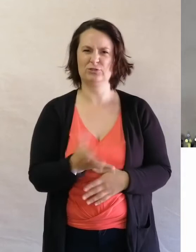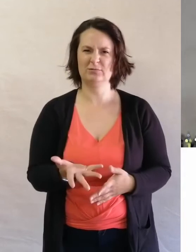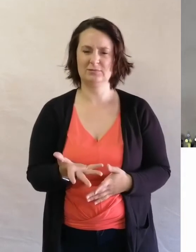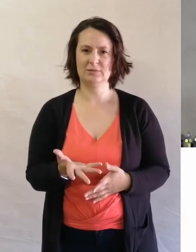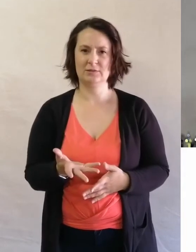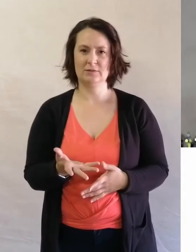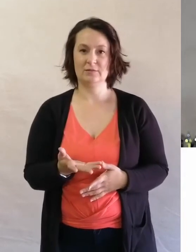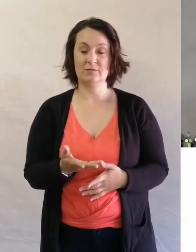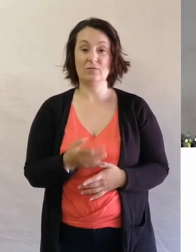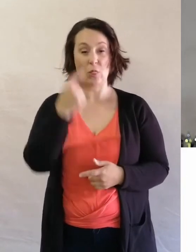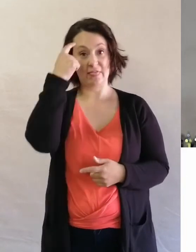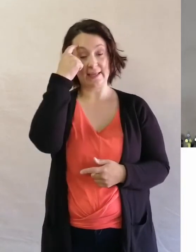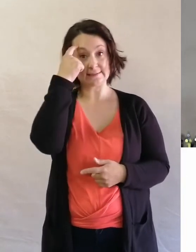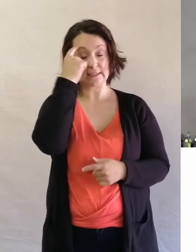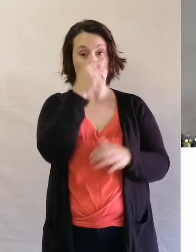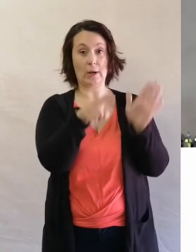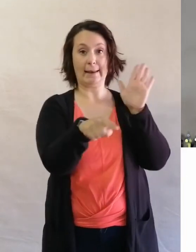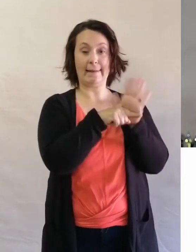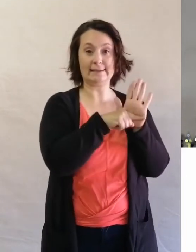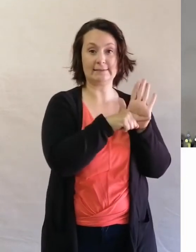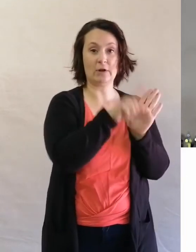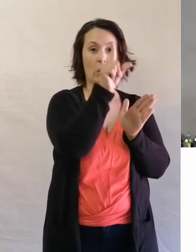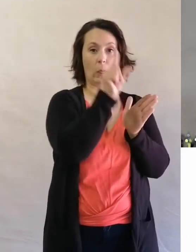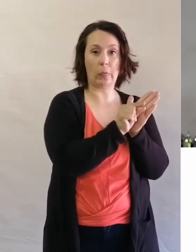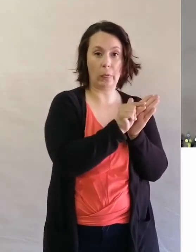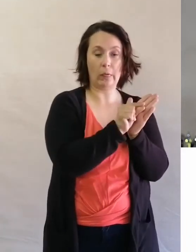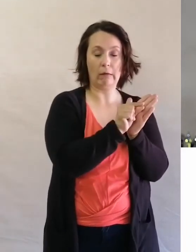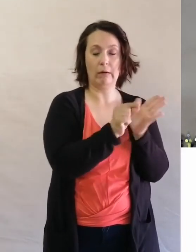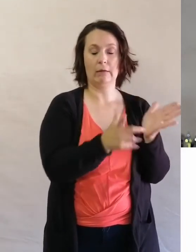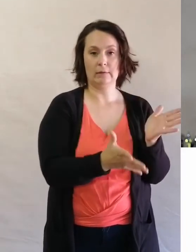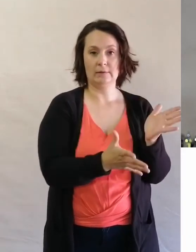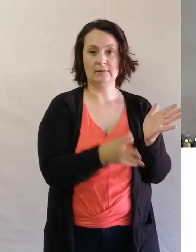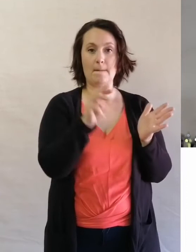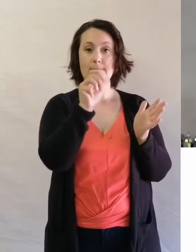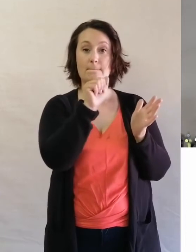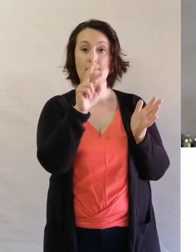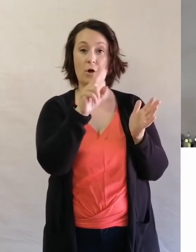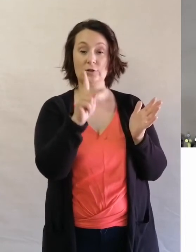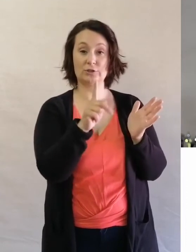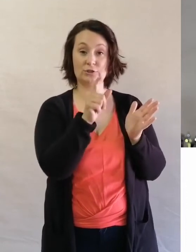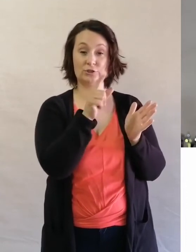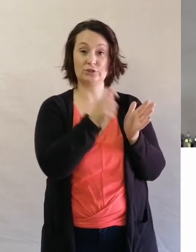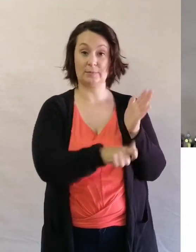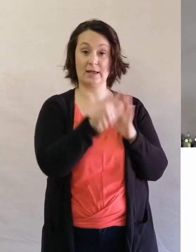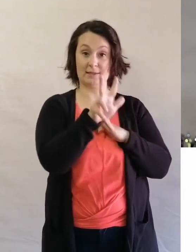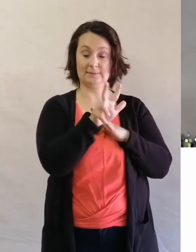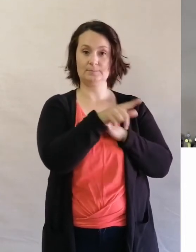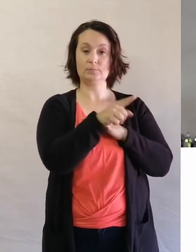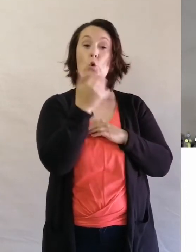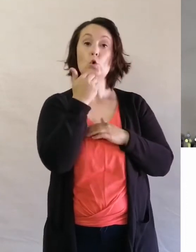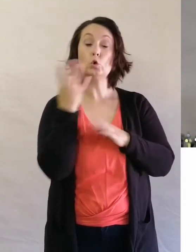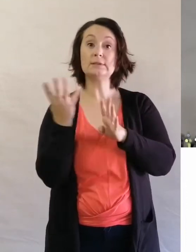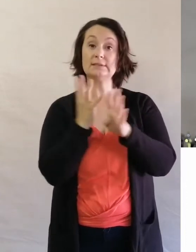life can go negative, can go small, can go puny. This is what God says in Mark chapter 8. Whoever wants to be my disciple